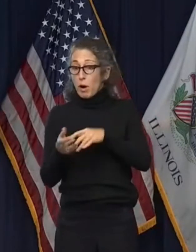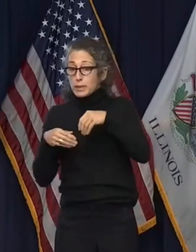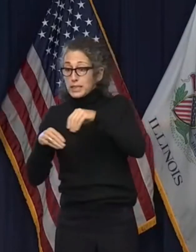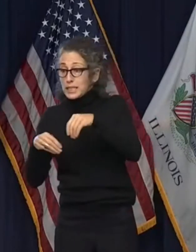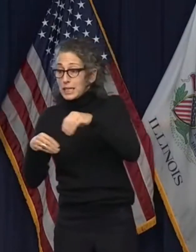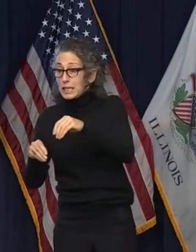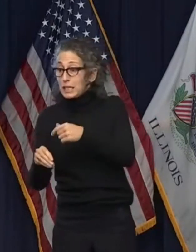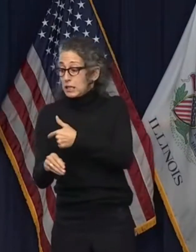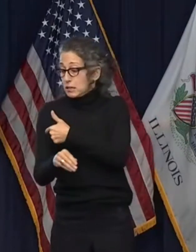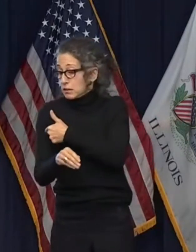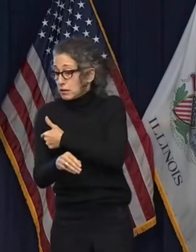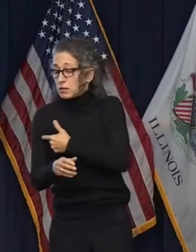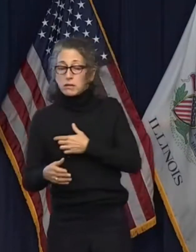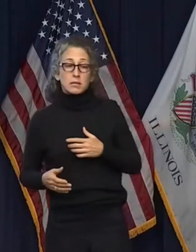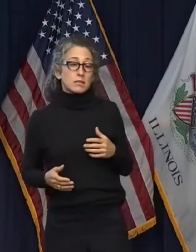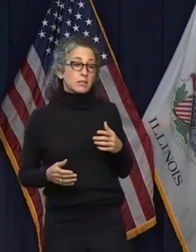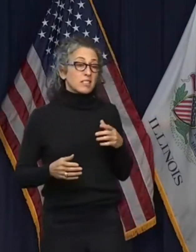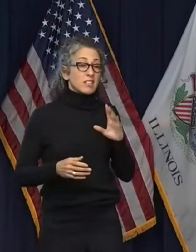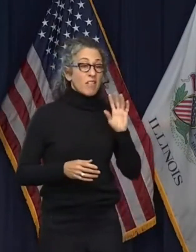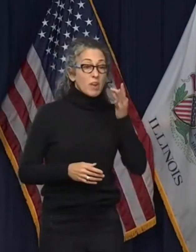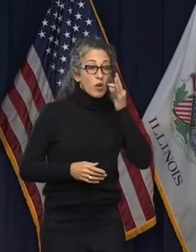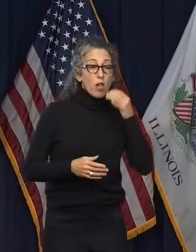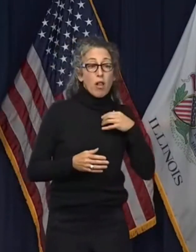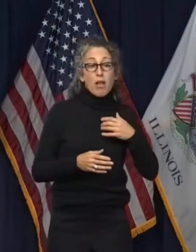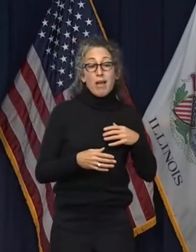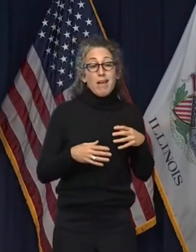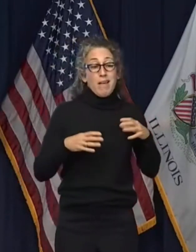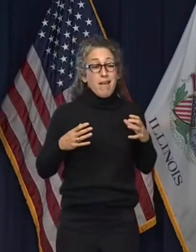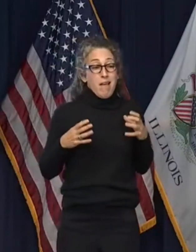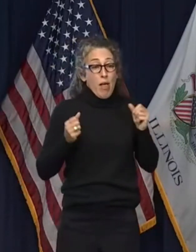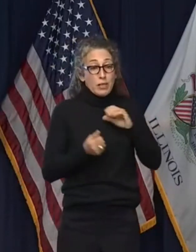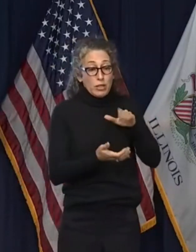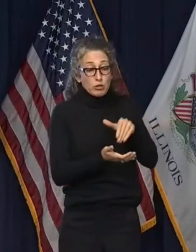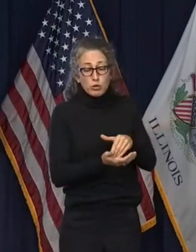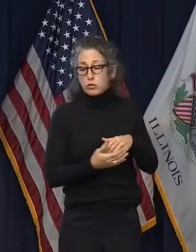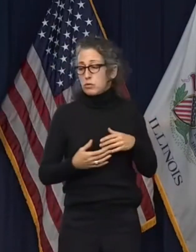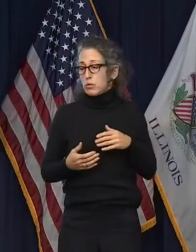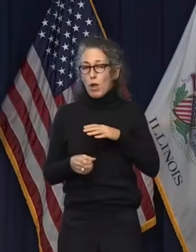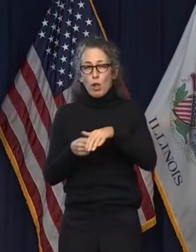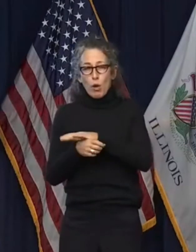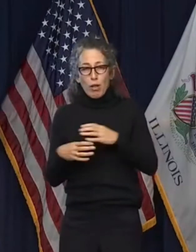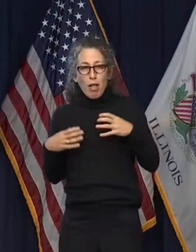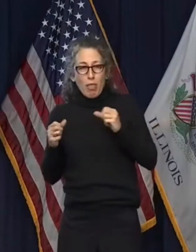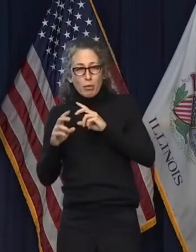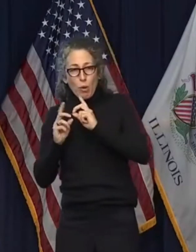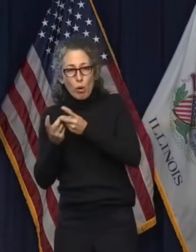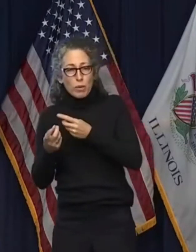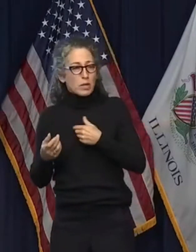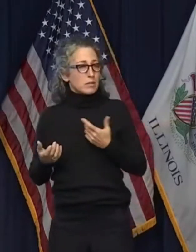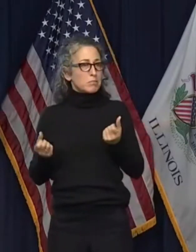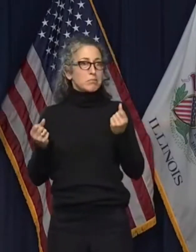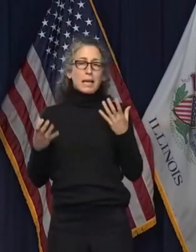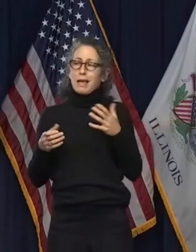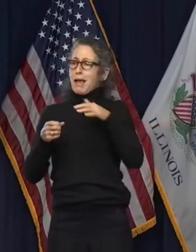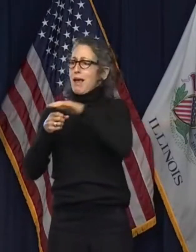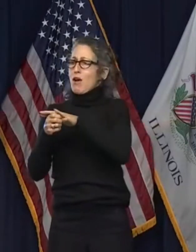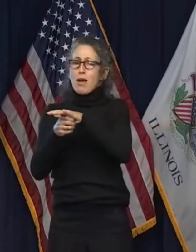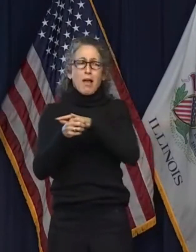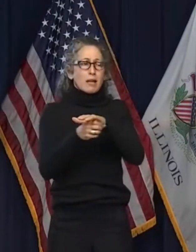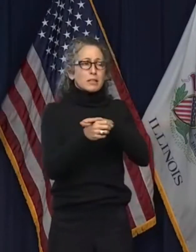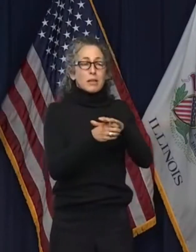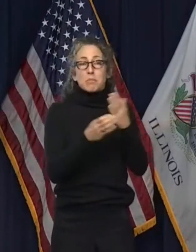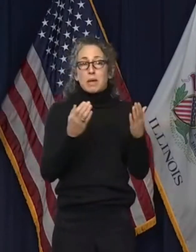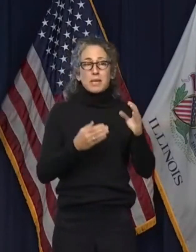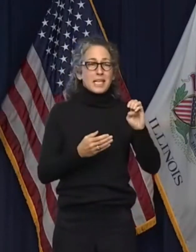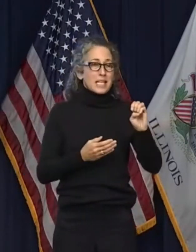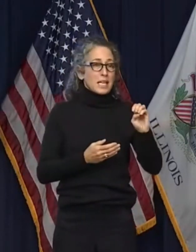federally qualified health centers. They will go to their local health departments. There will be many different groups. There will be some EMS